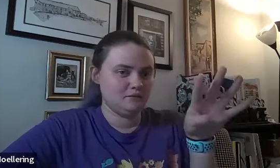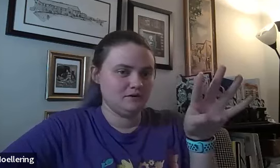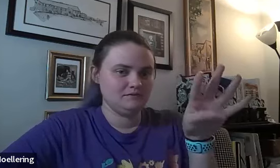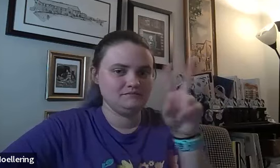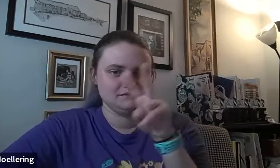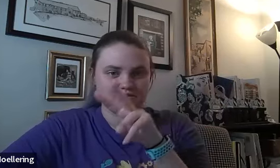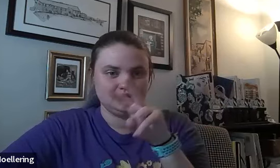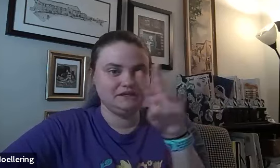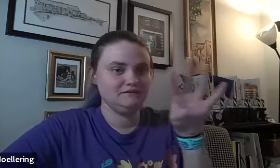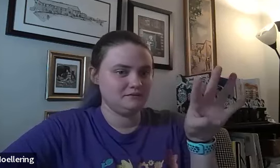24. 24.